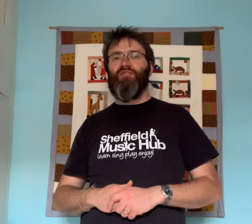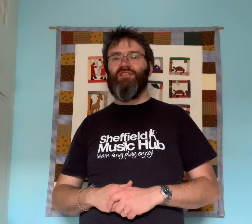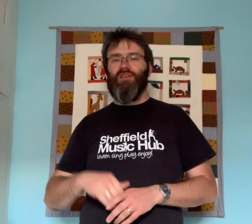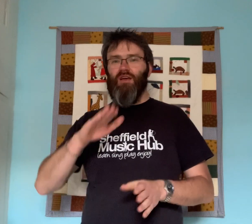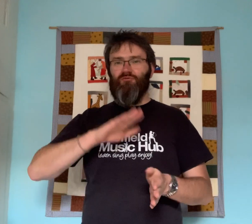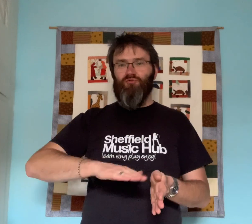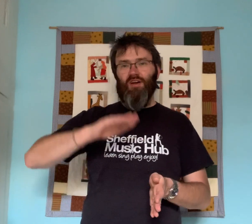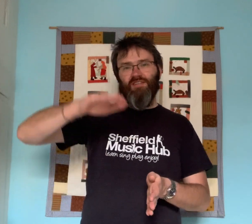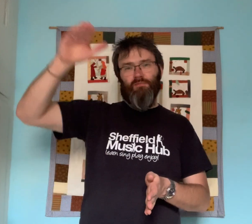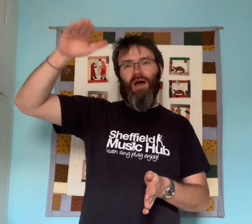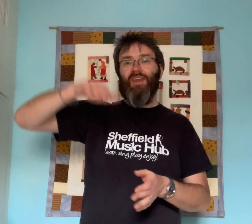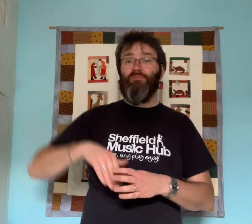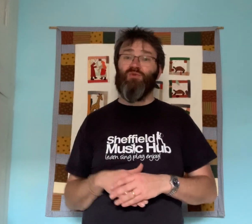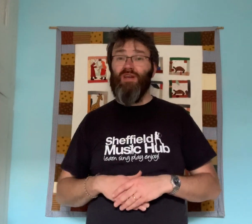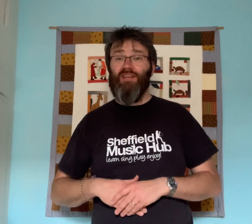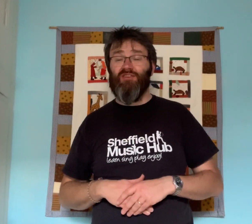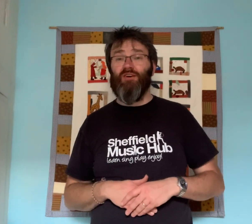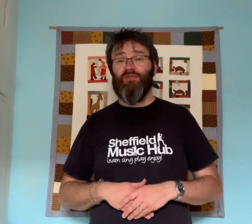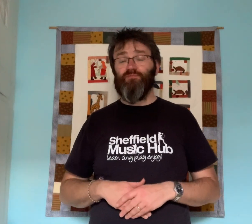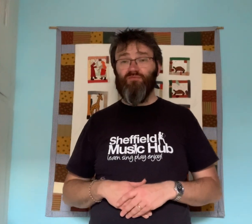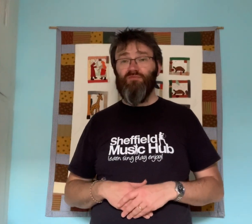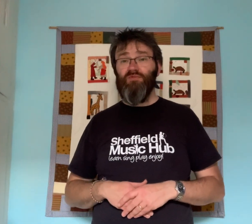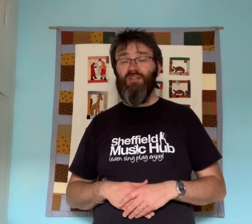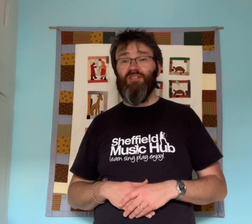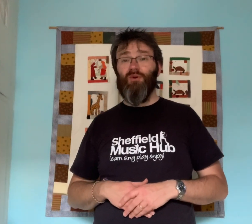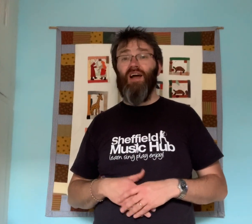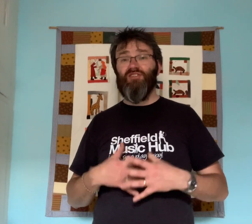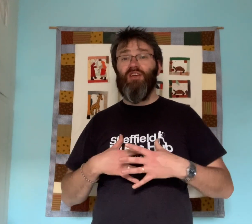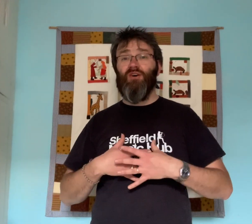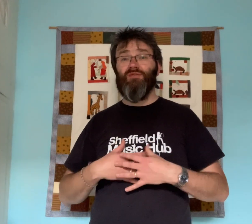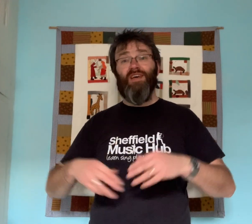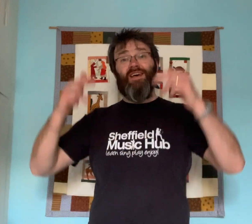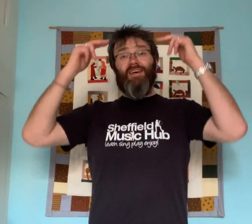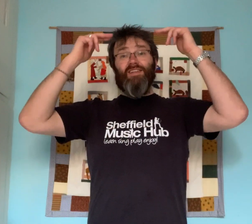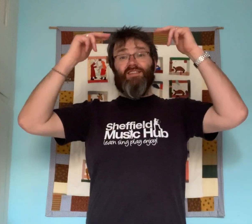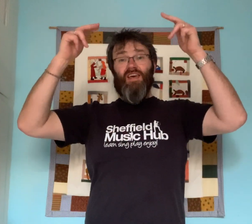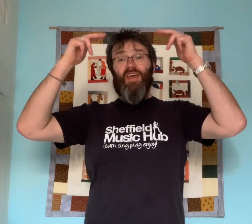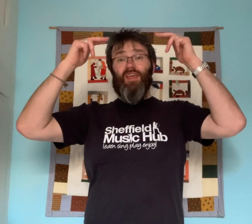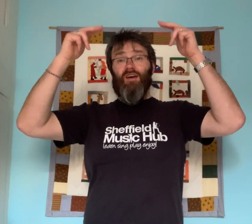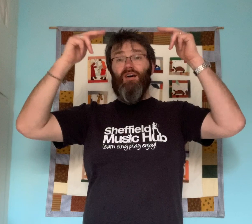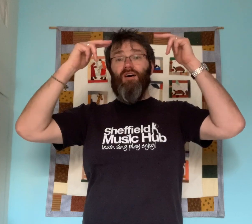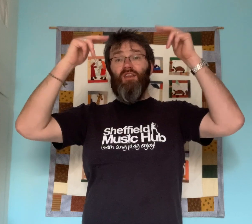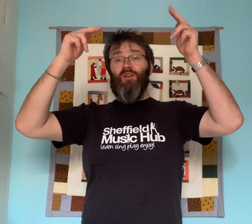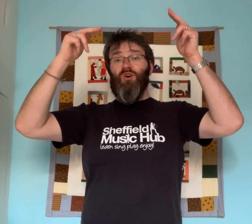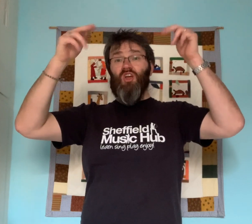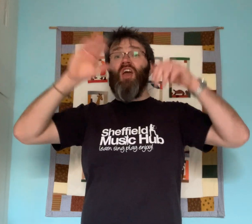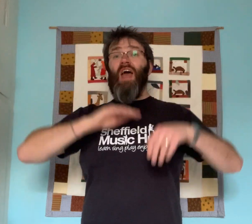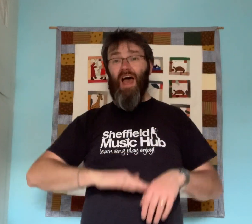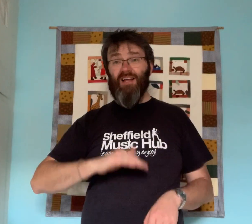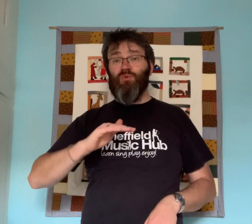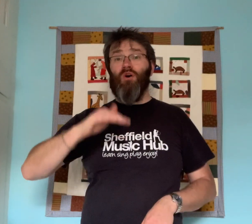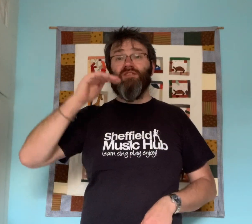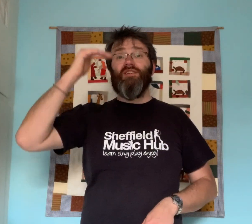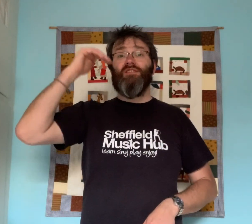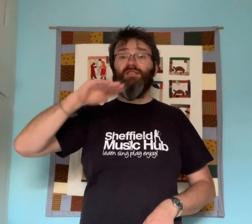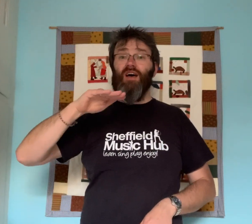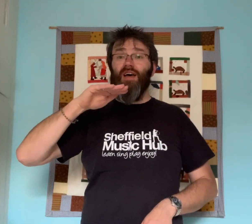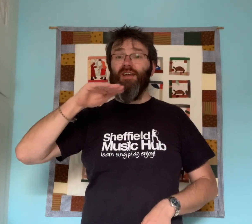this rising pattern in between each of those. So it actually goes, take a look at what's inside